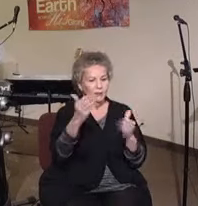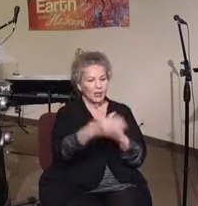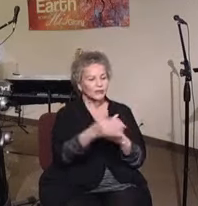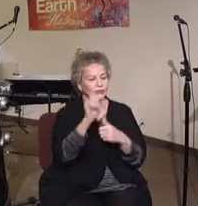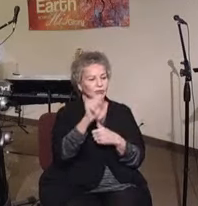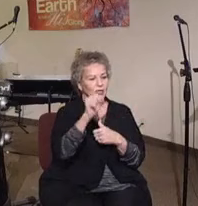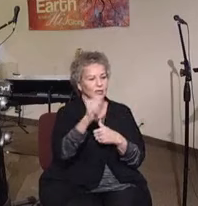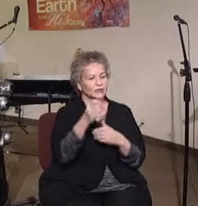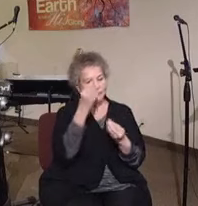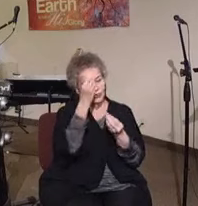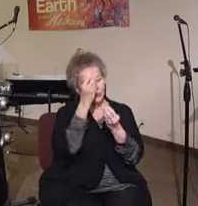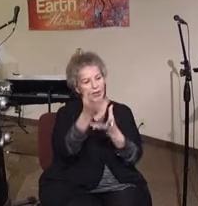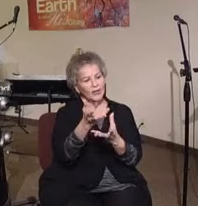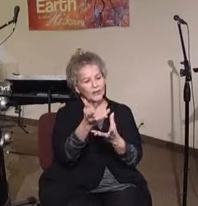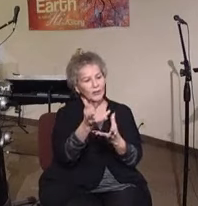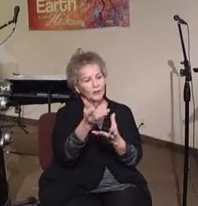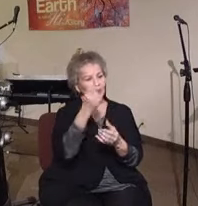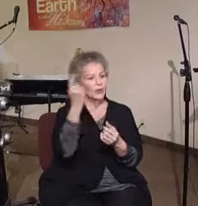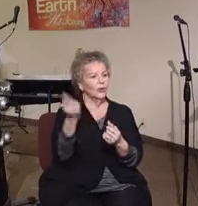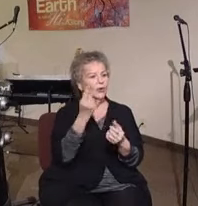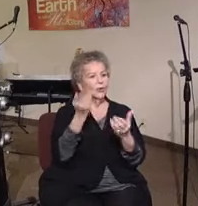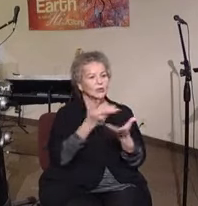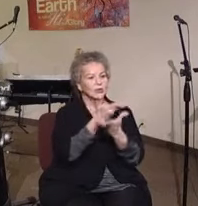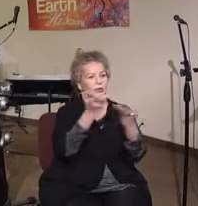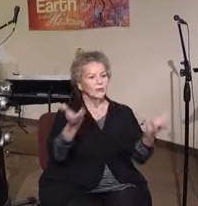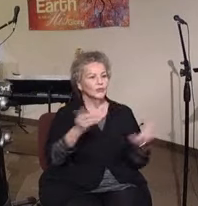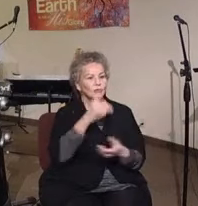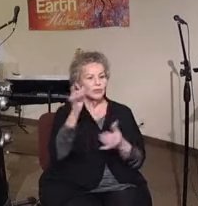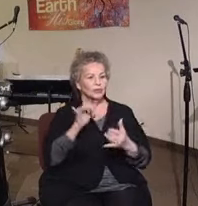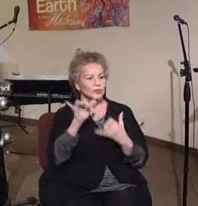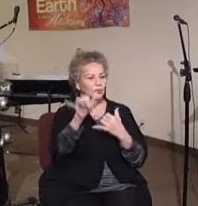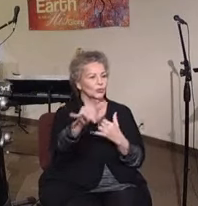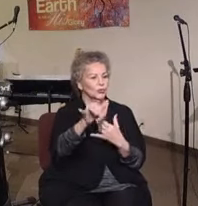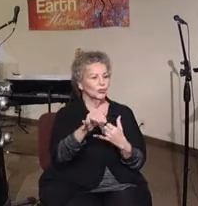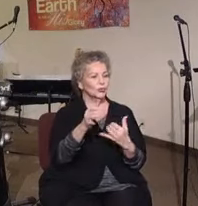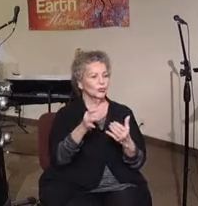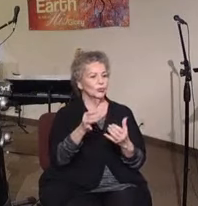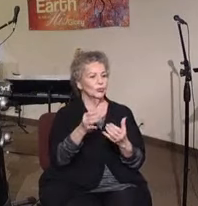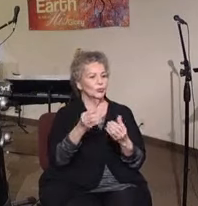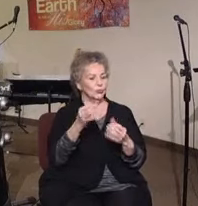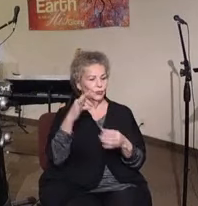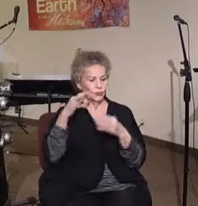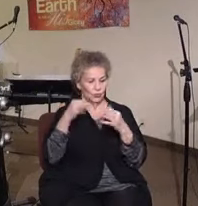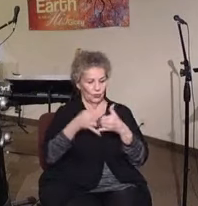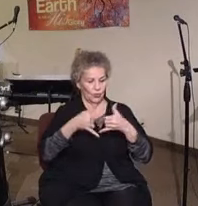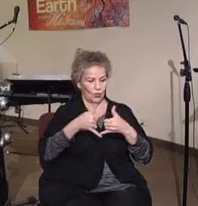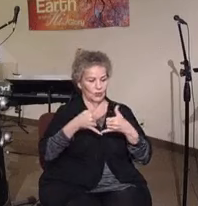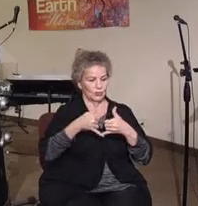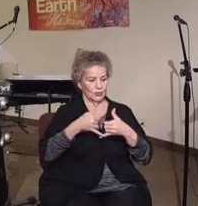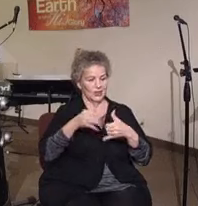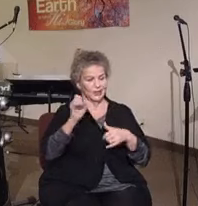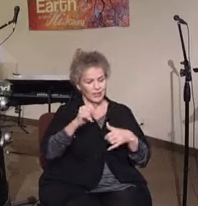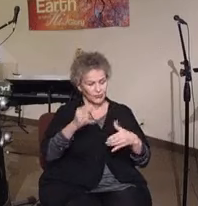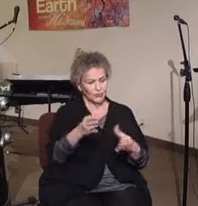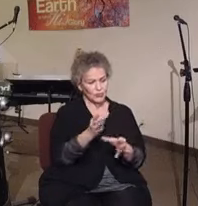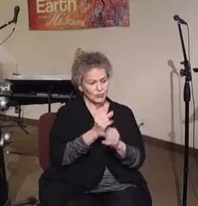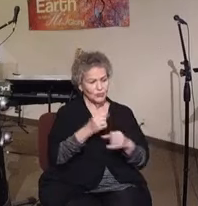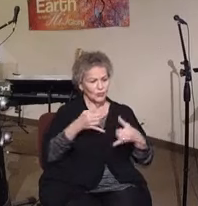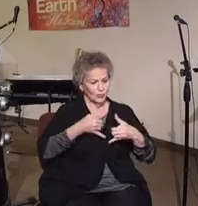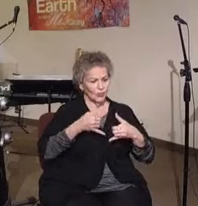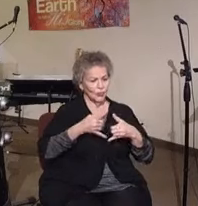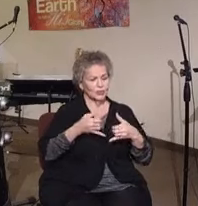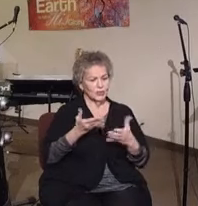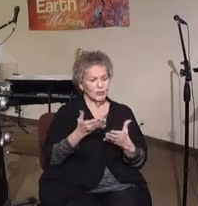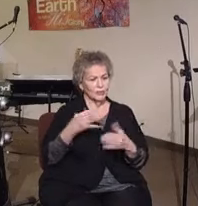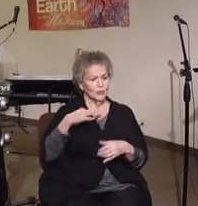The boundaries, if we obey them, only give you eternal rewards, which is heaven. And yes, there are rewards here for living a